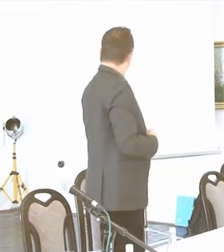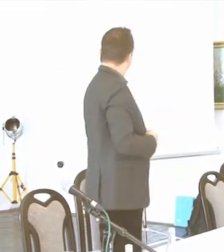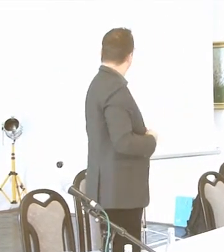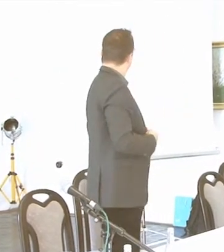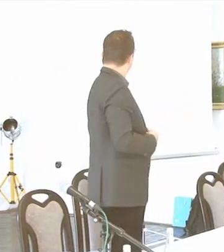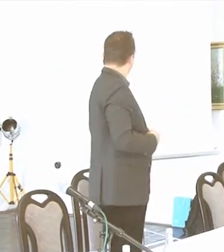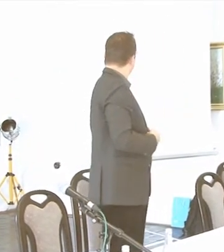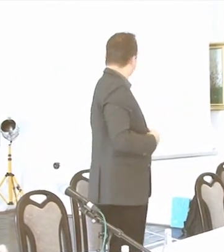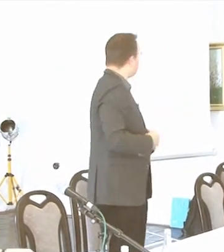community.